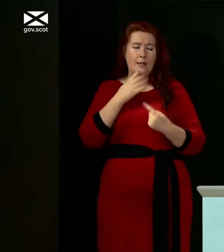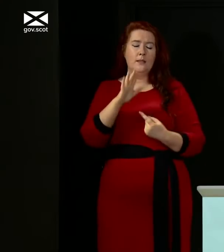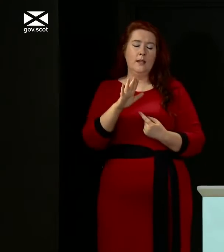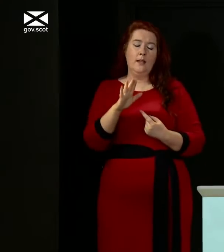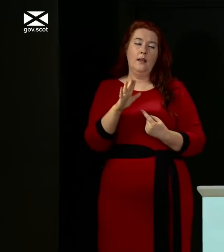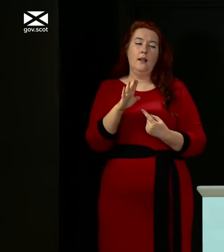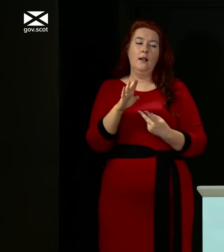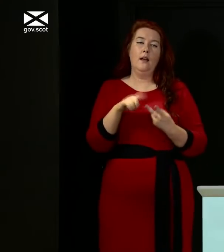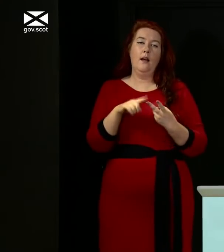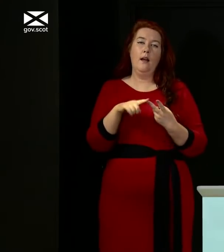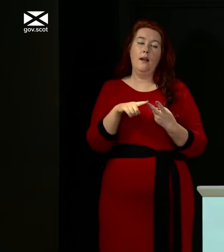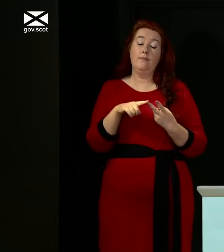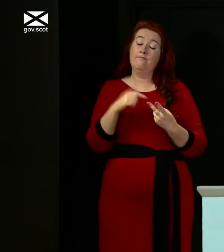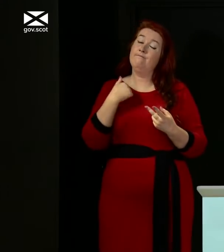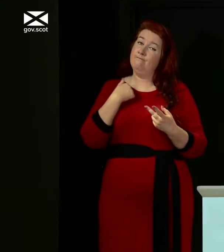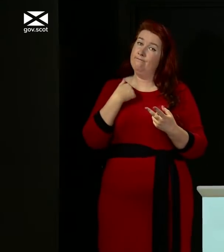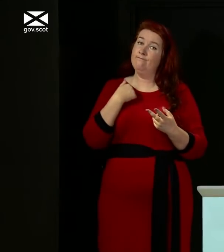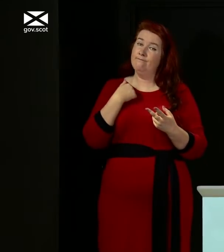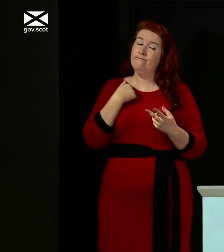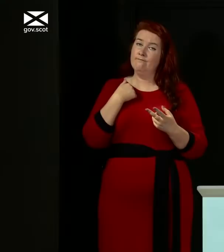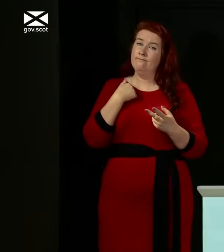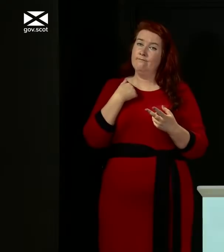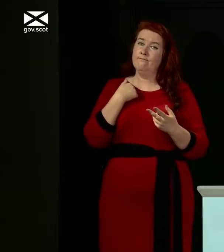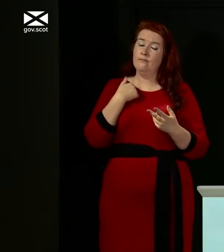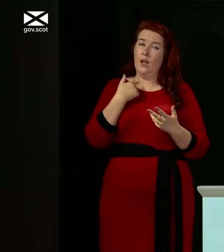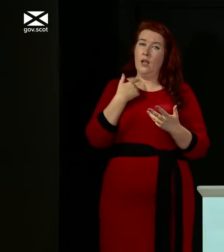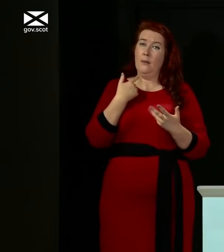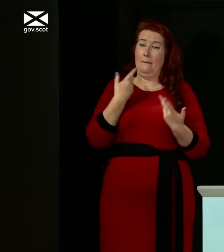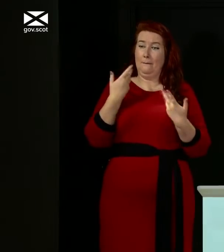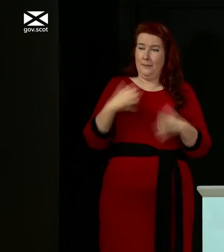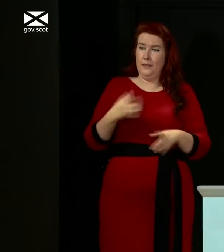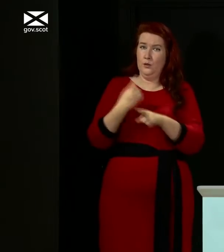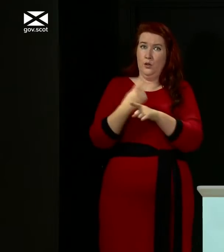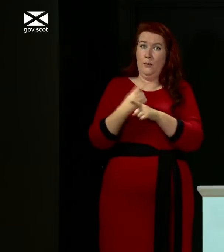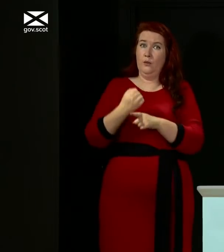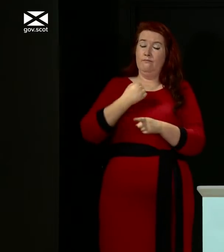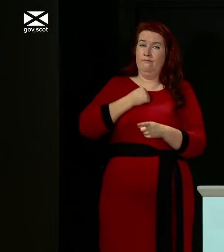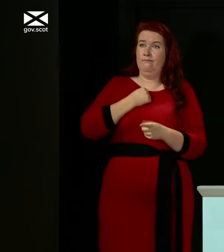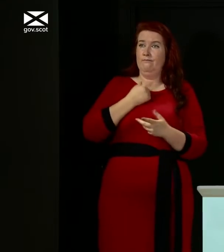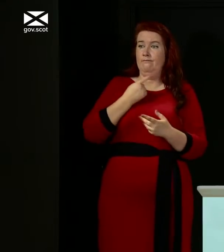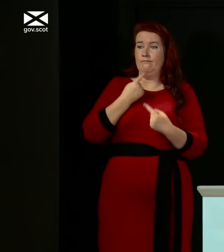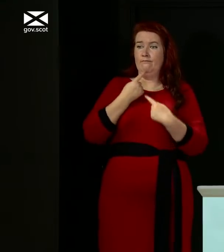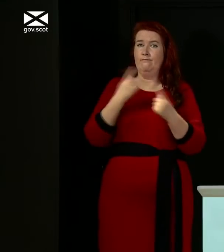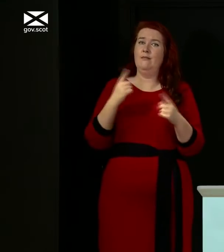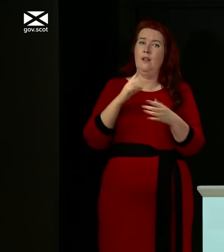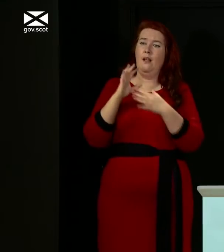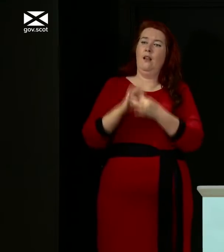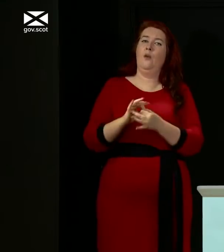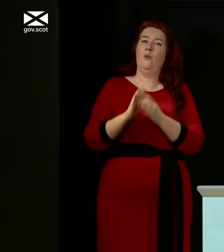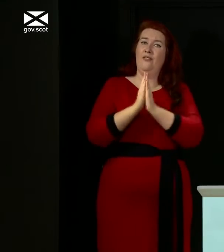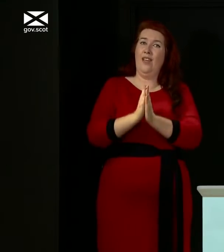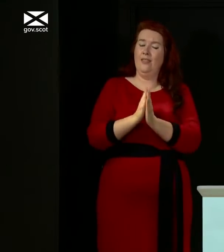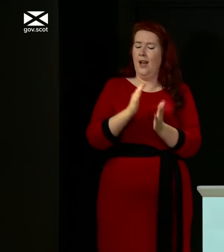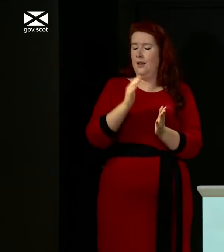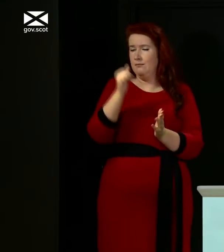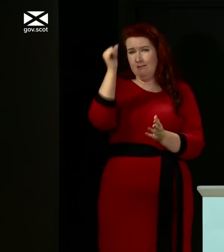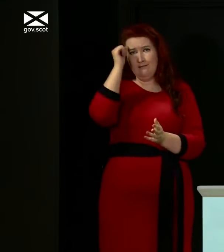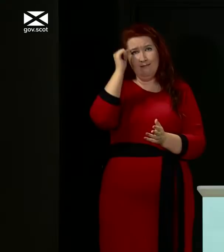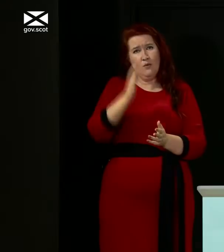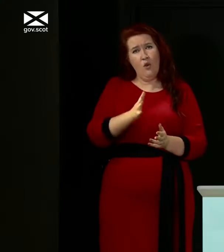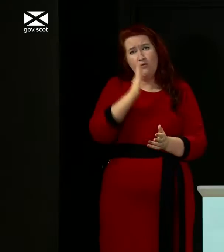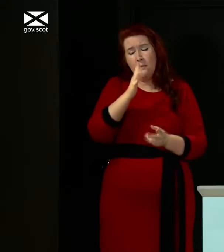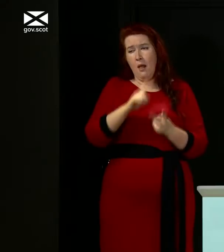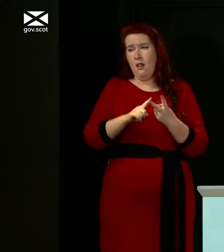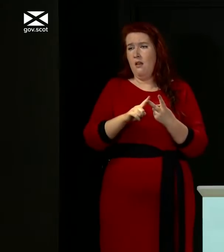specifically referenced the decision we announced yesterday on places of worship in my opening remarks, because I know how horrible and tough